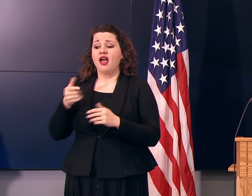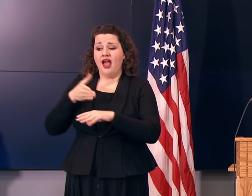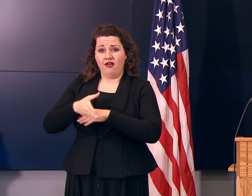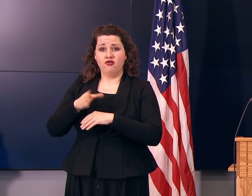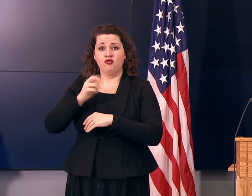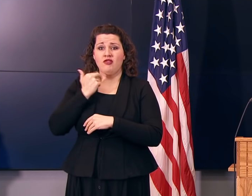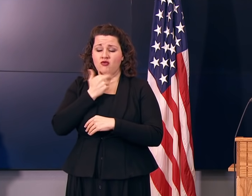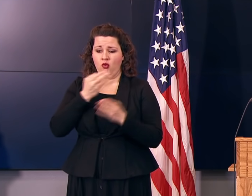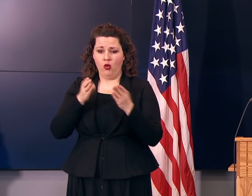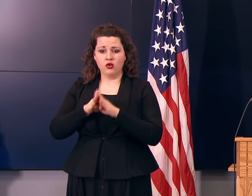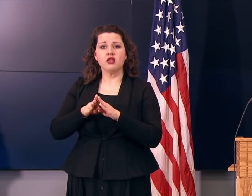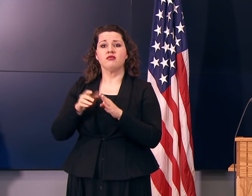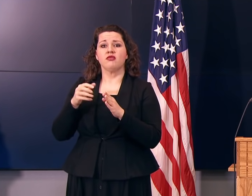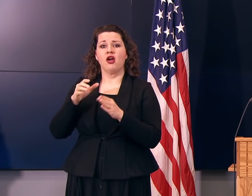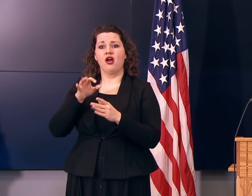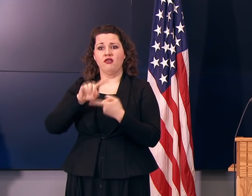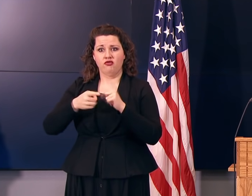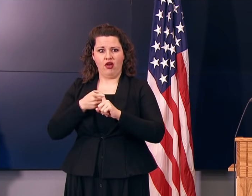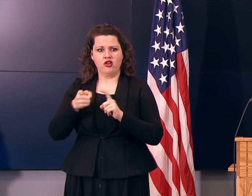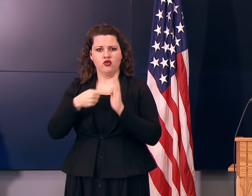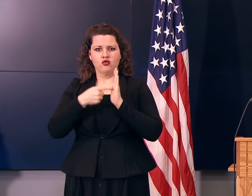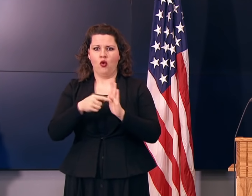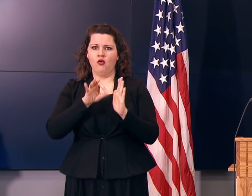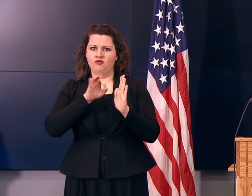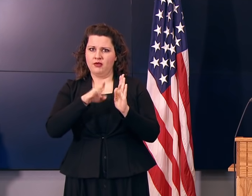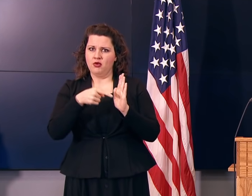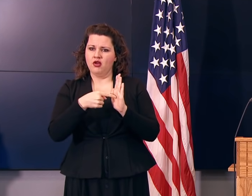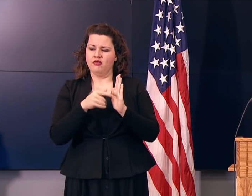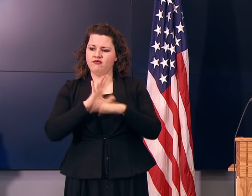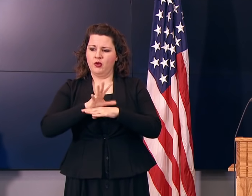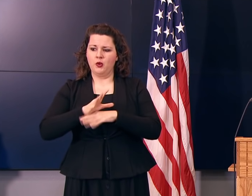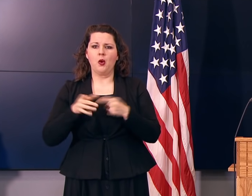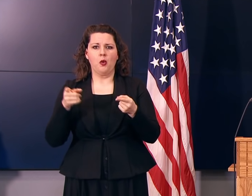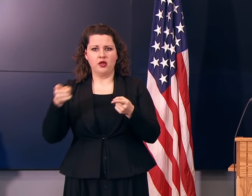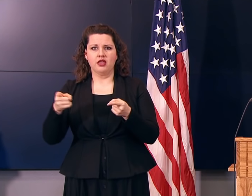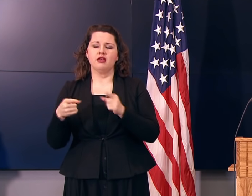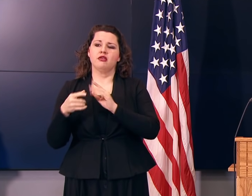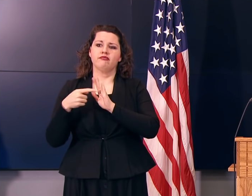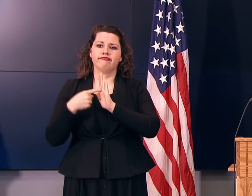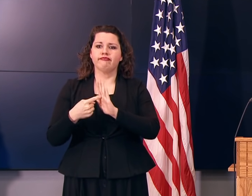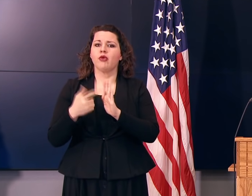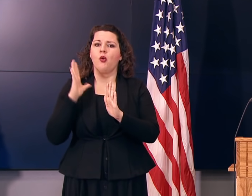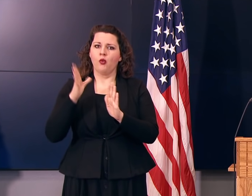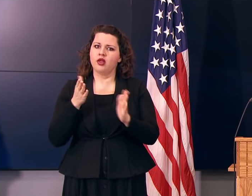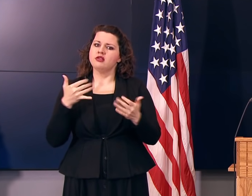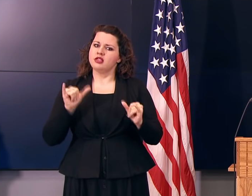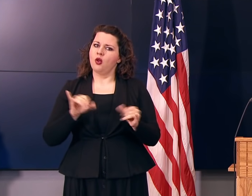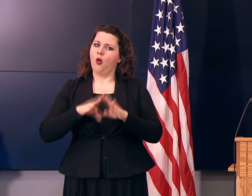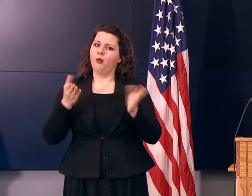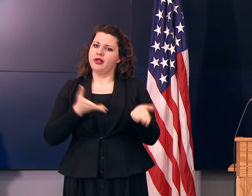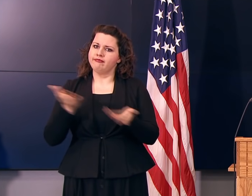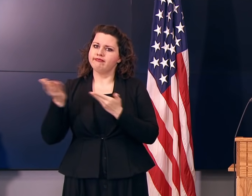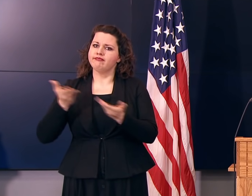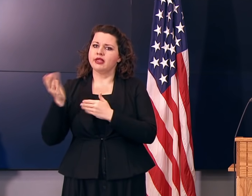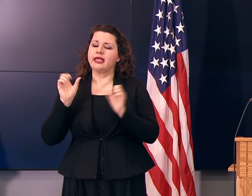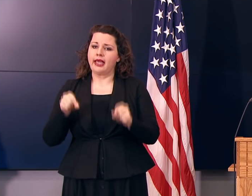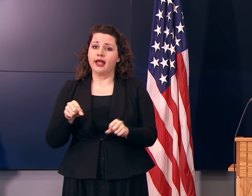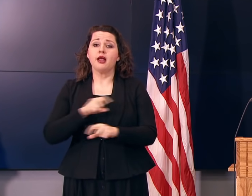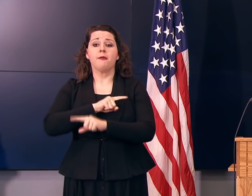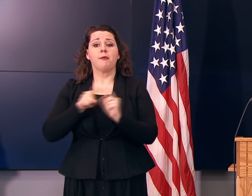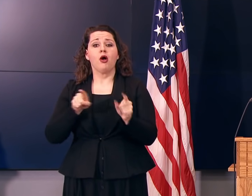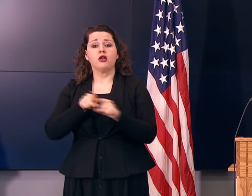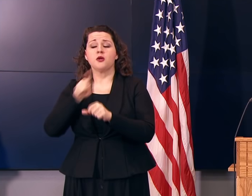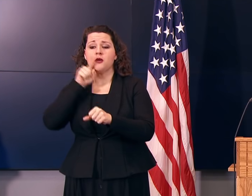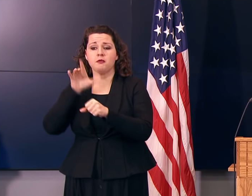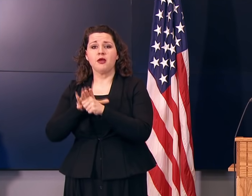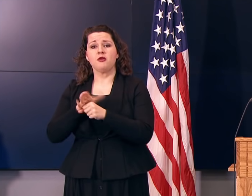Joel reaching out to his community, letting him know that he would remain open for carry-out service. But he also made a commitment to serve free